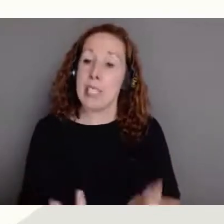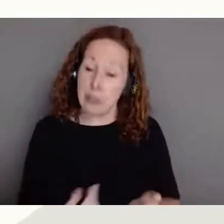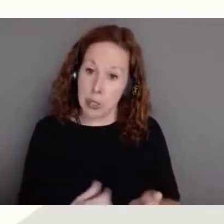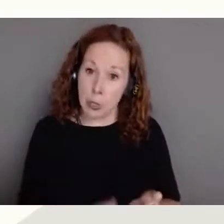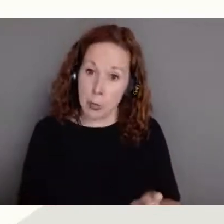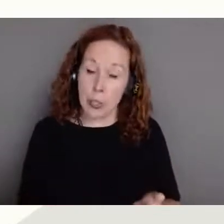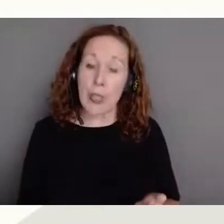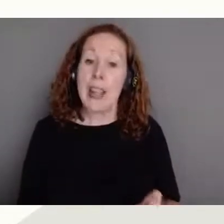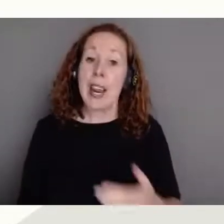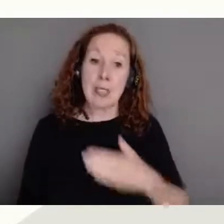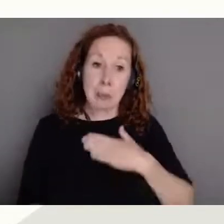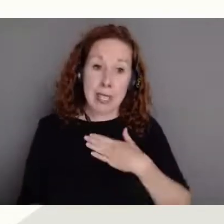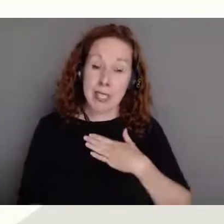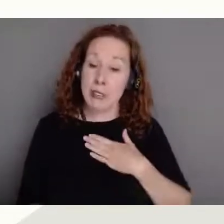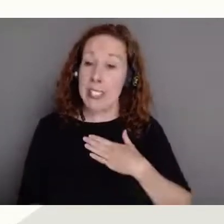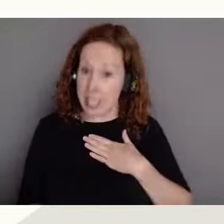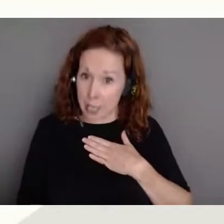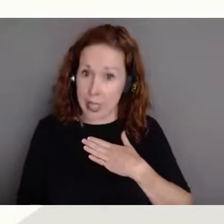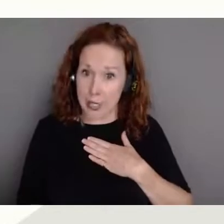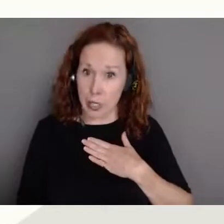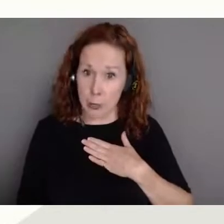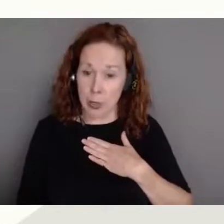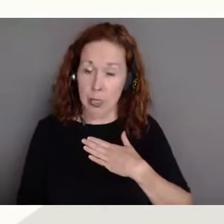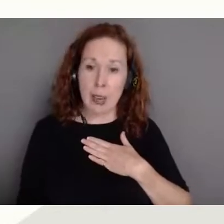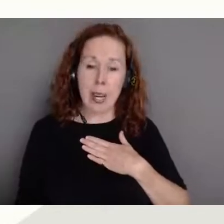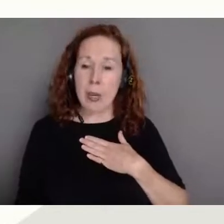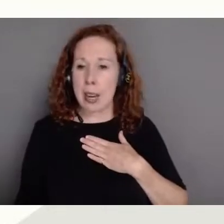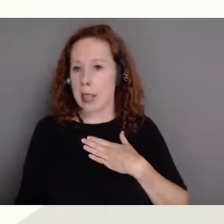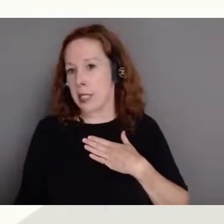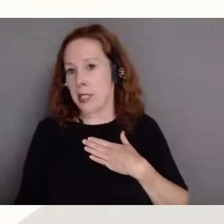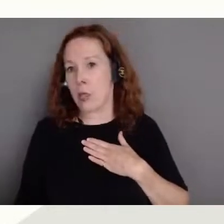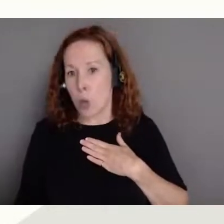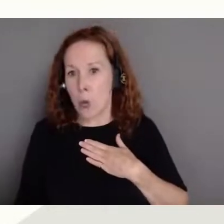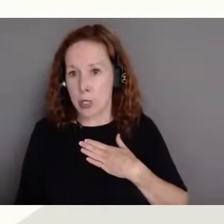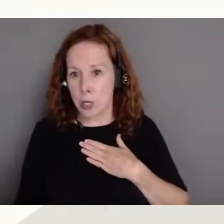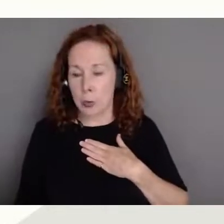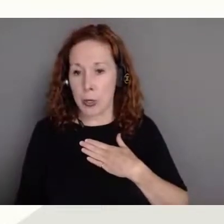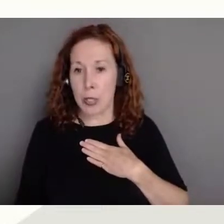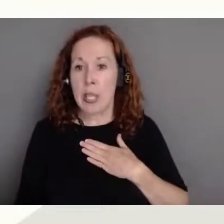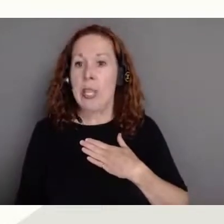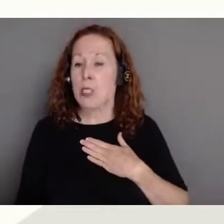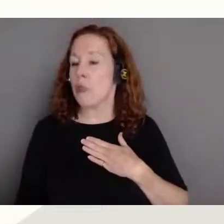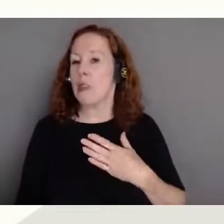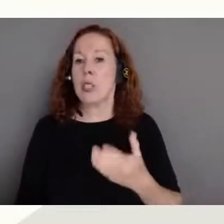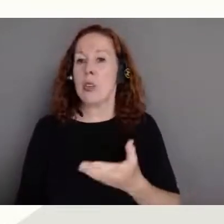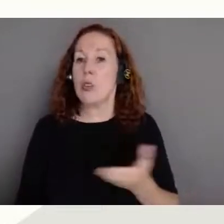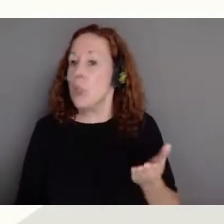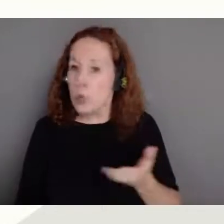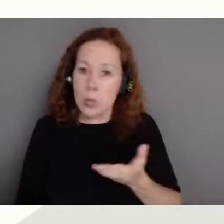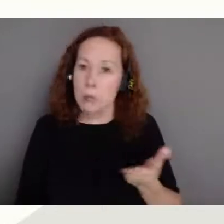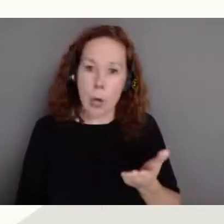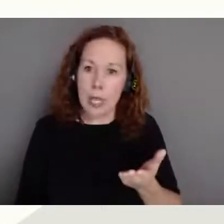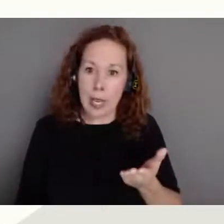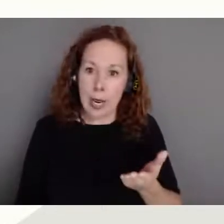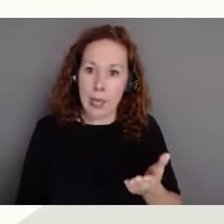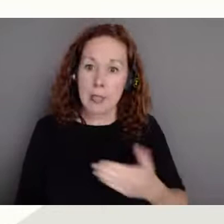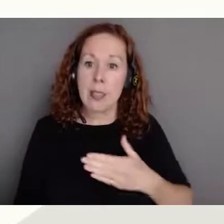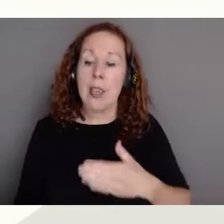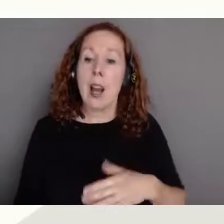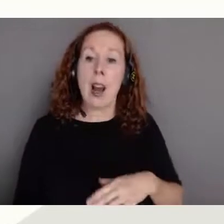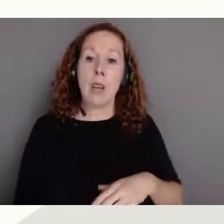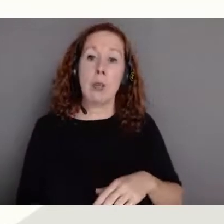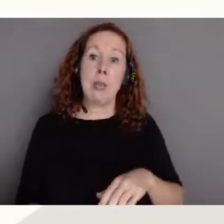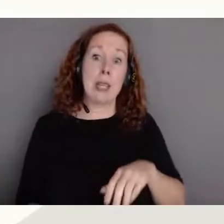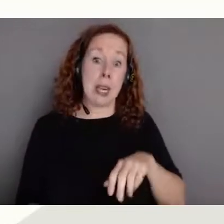Mhm. a deaf interpreter. And then myself as a hearing interpreter, I would act as the co-interpreter. So if it was a news